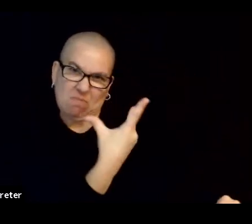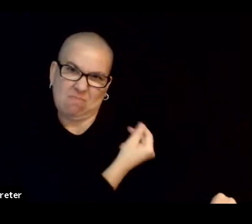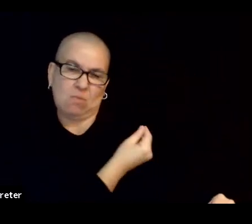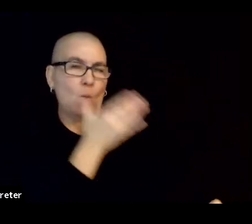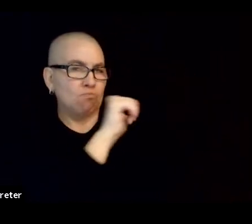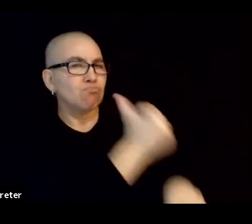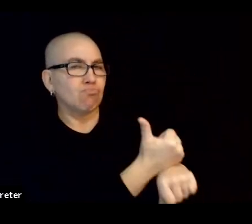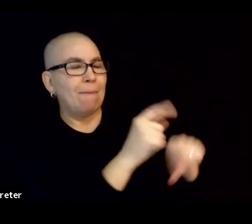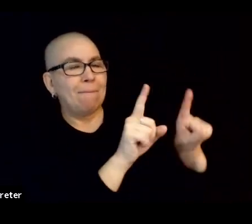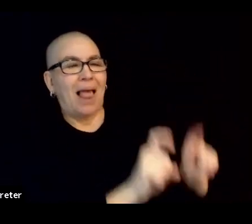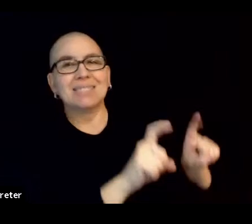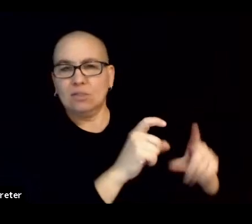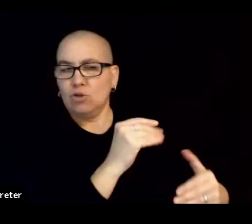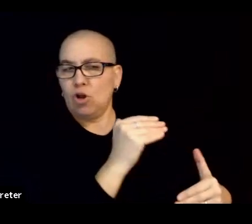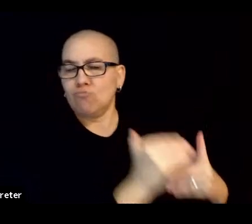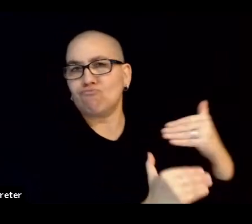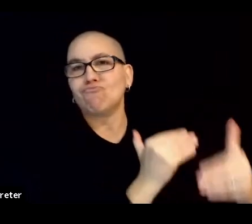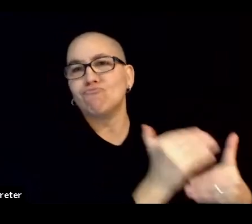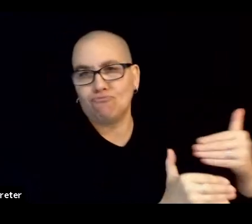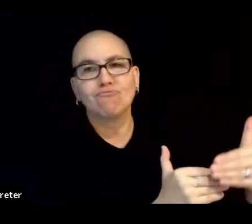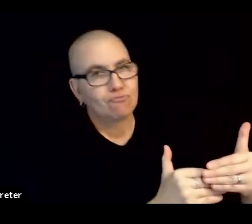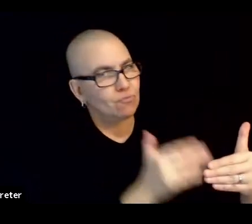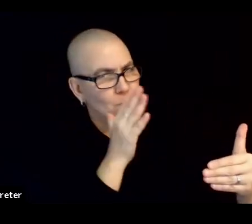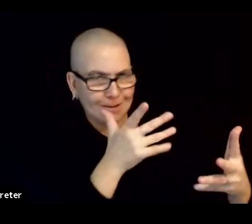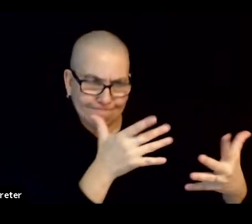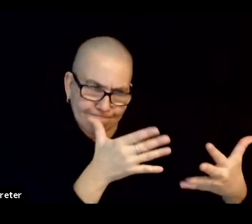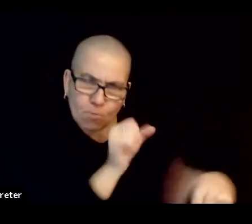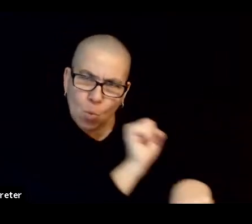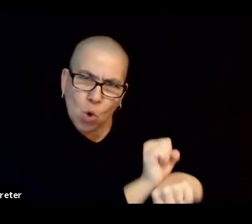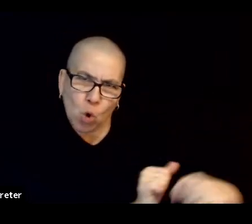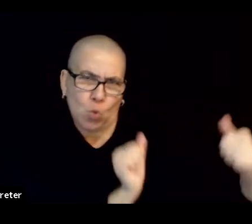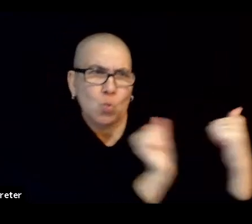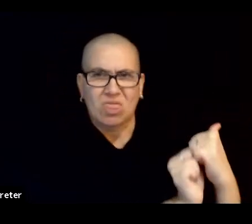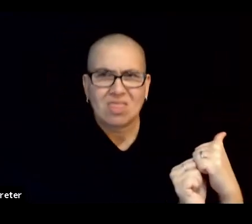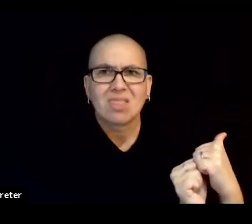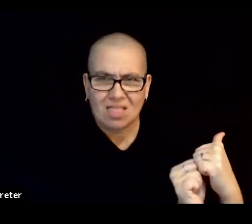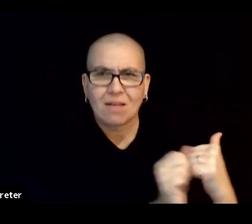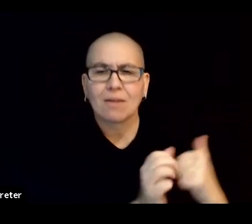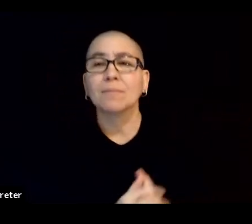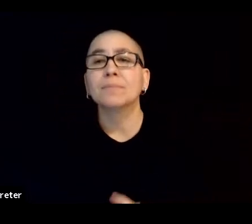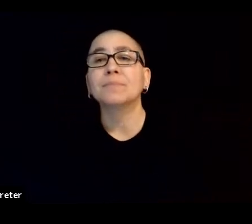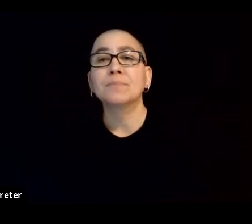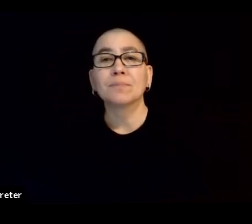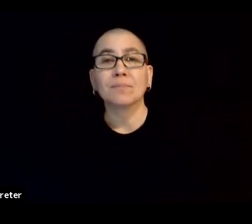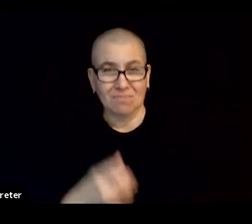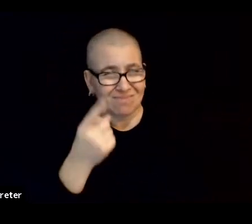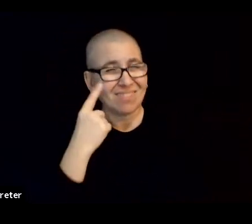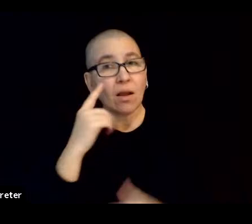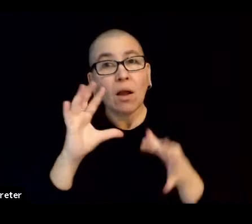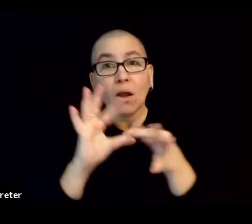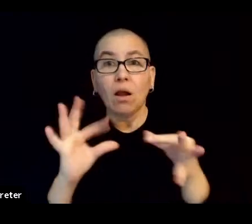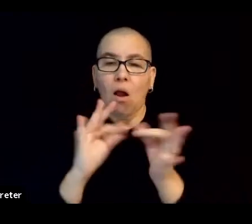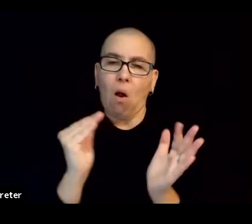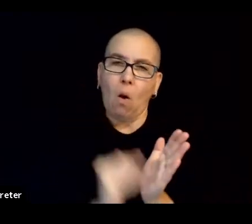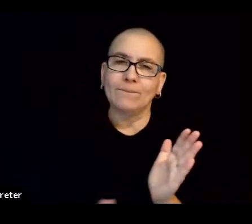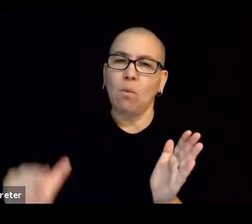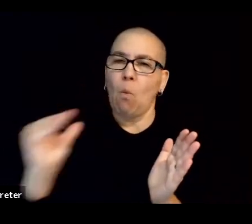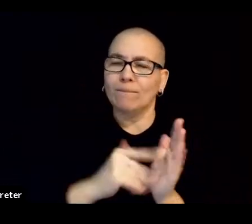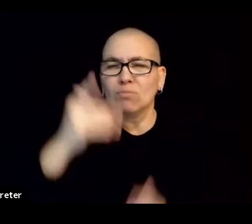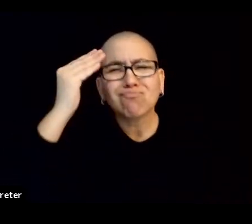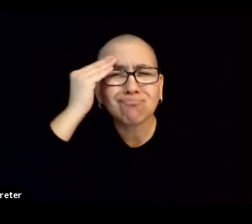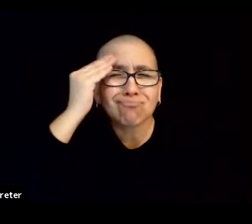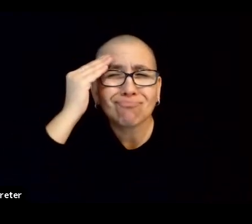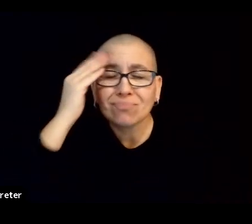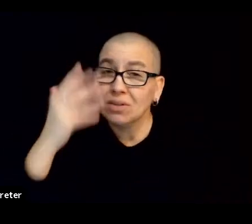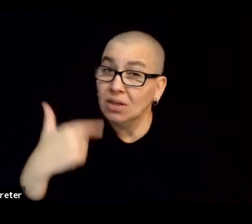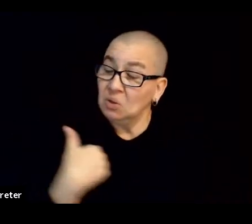becomes available. As the governor mentioned, and you all know from previous media briefings, we have been working very hard to